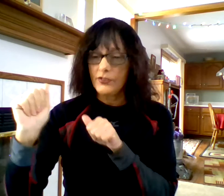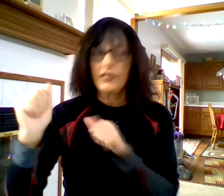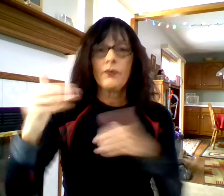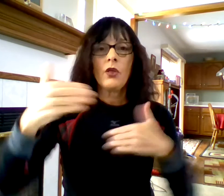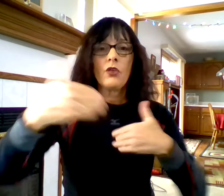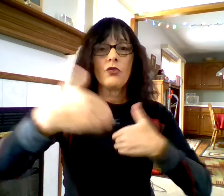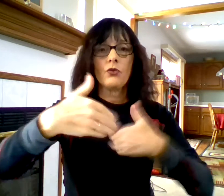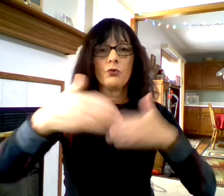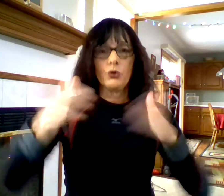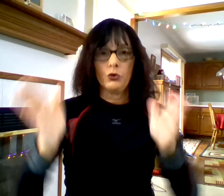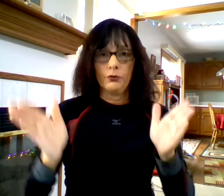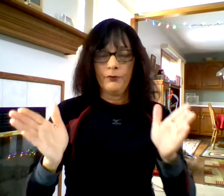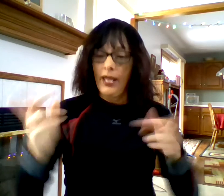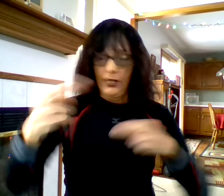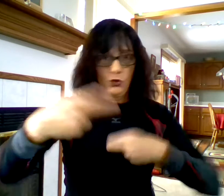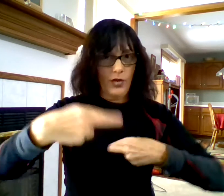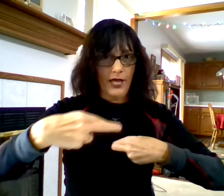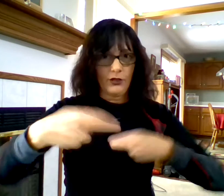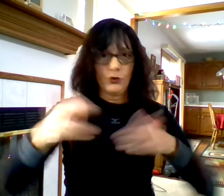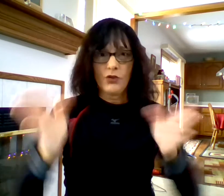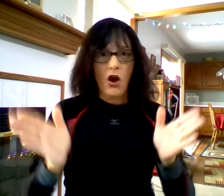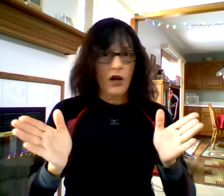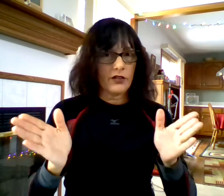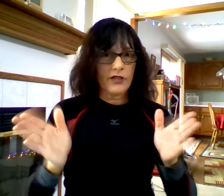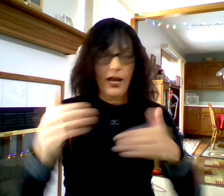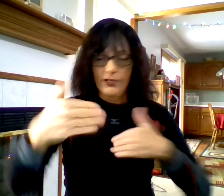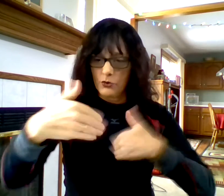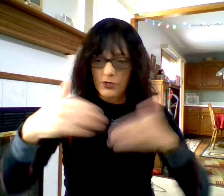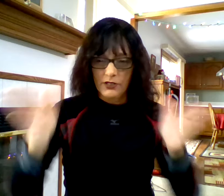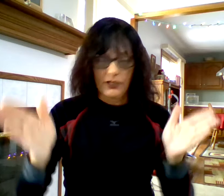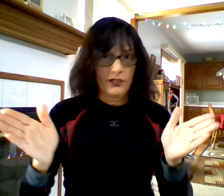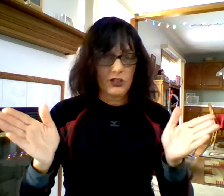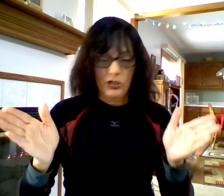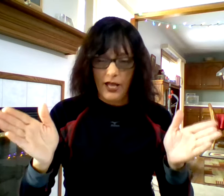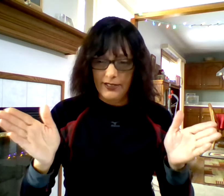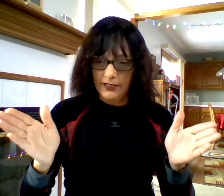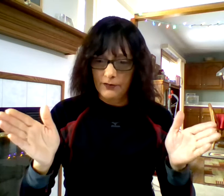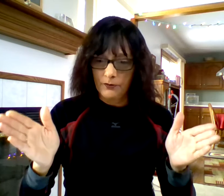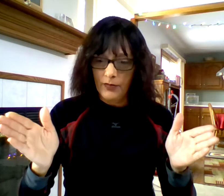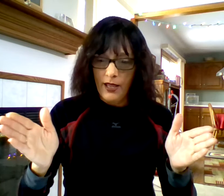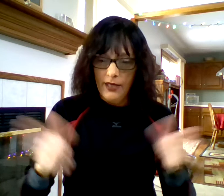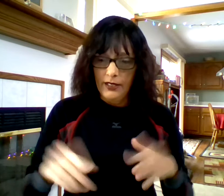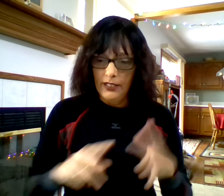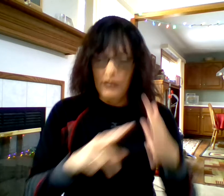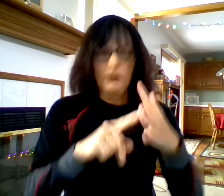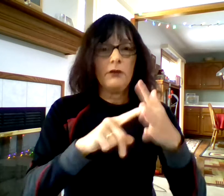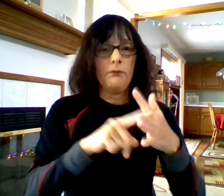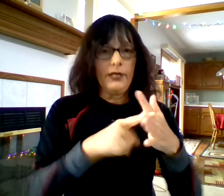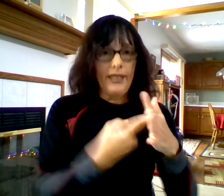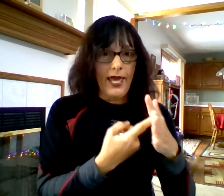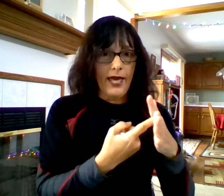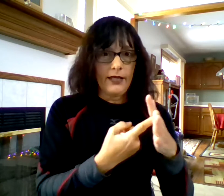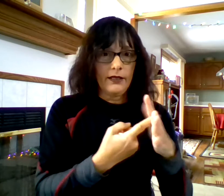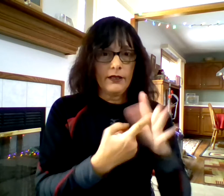left the room, and you can use ours, I don't initialize it, he began,